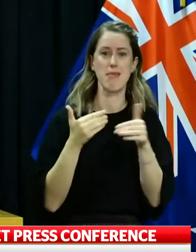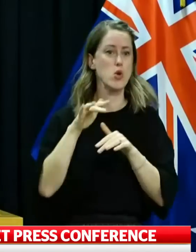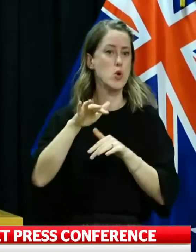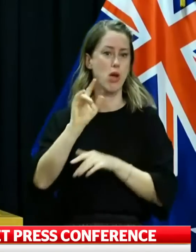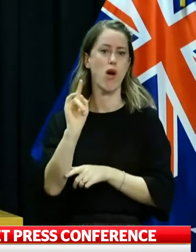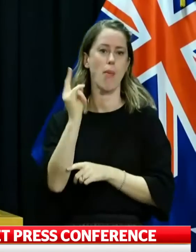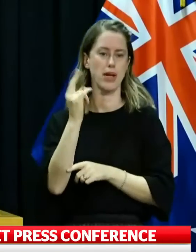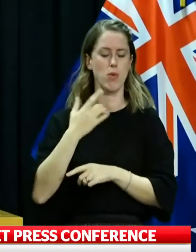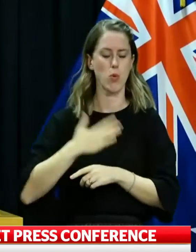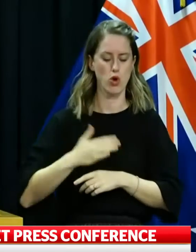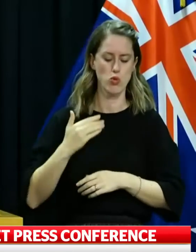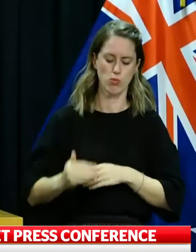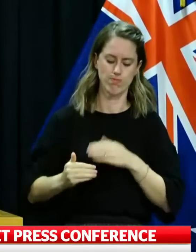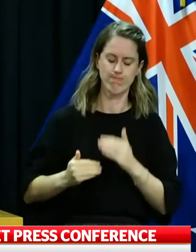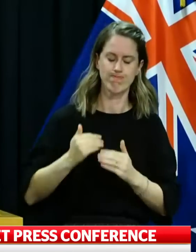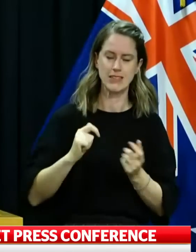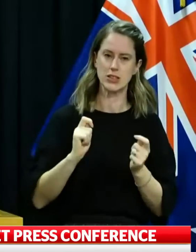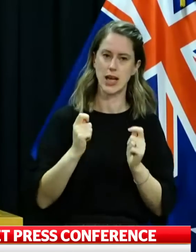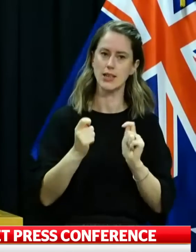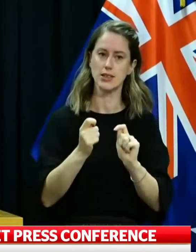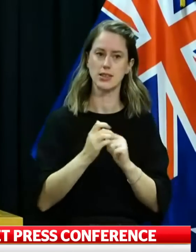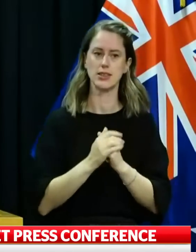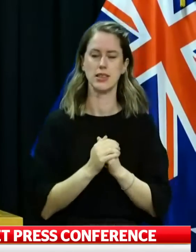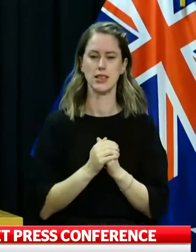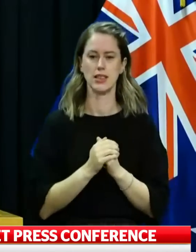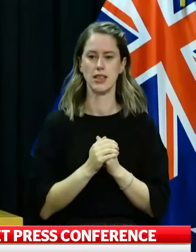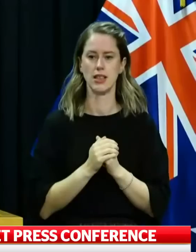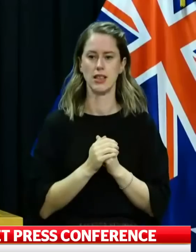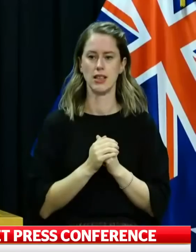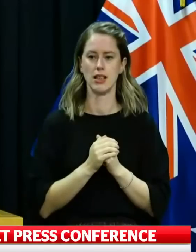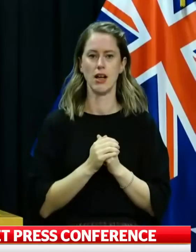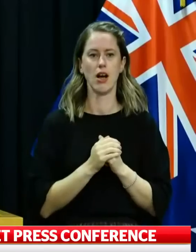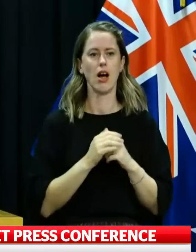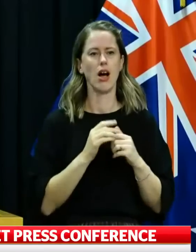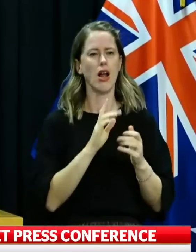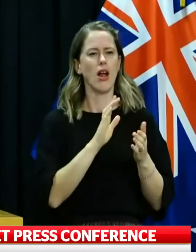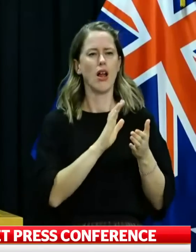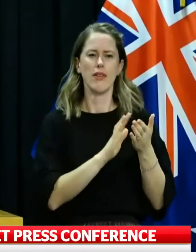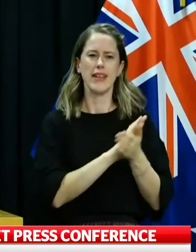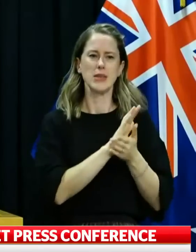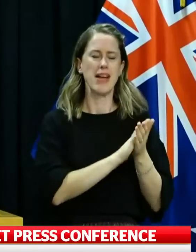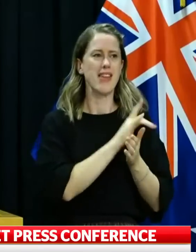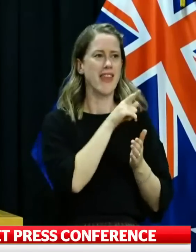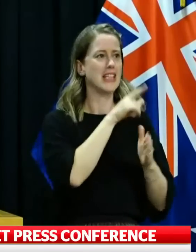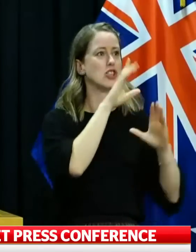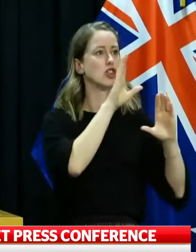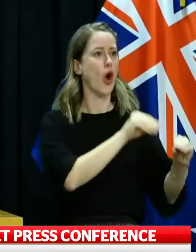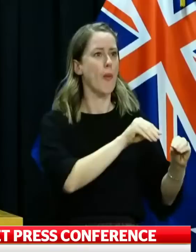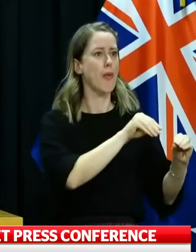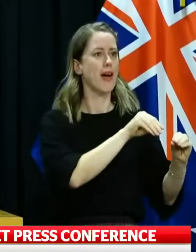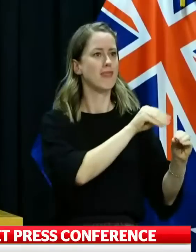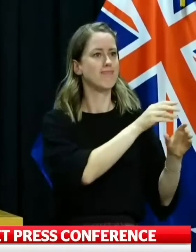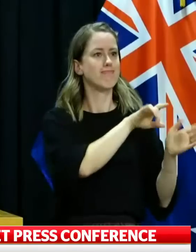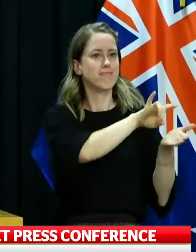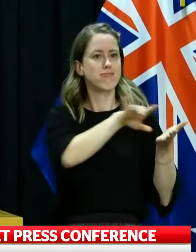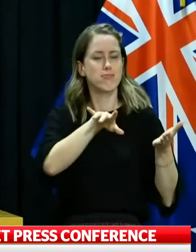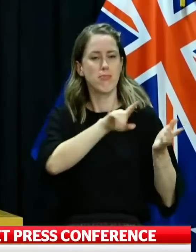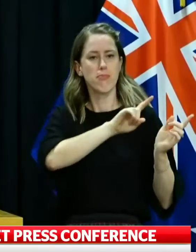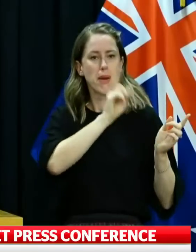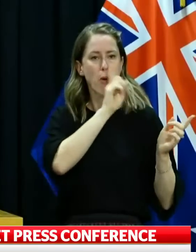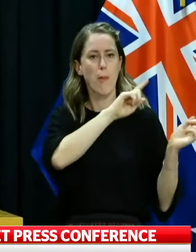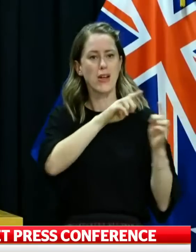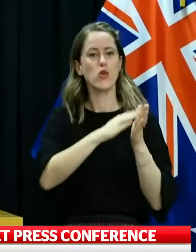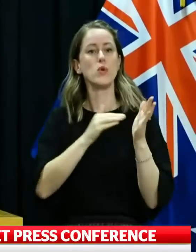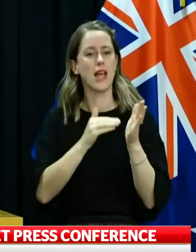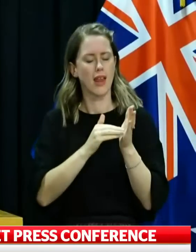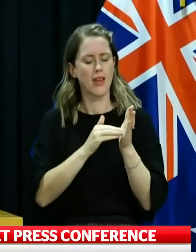office. We want to make progress. That doesn't mean them having no deportation policy, because we have one. But we do want to see if we can make progress on some